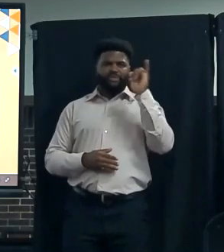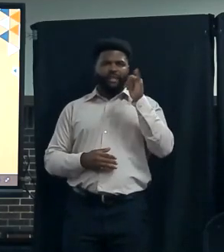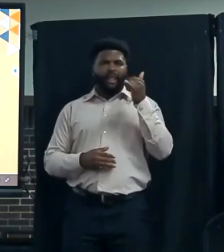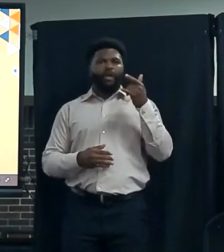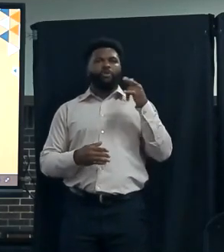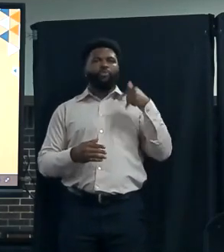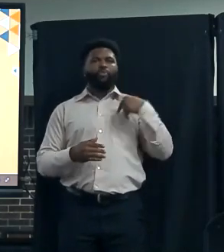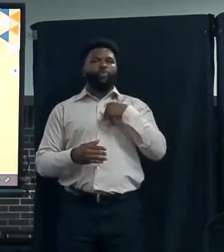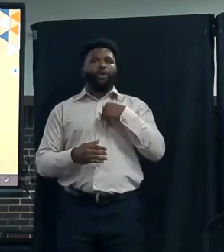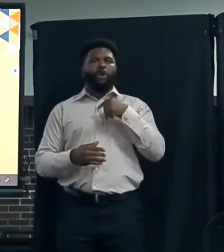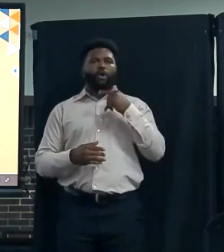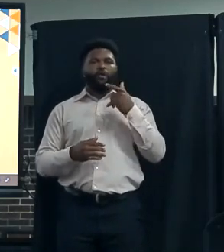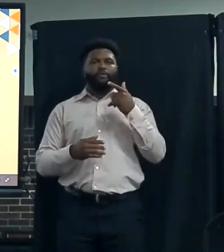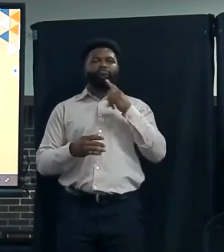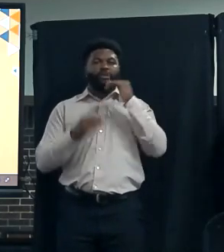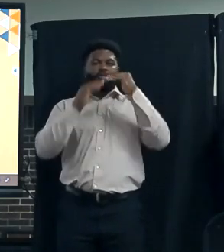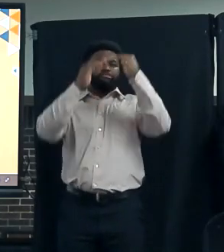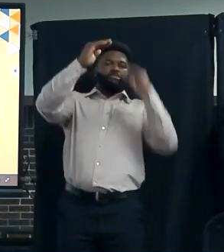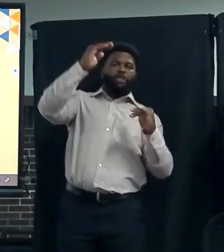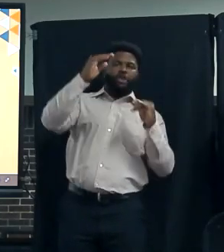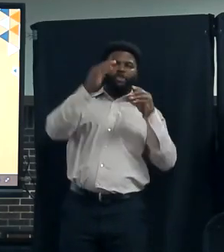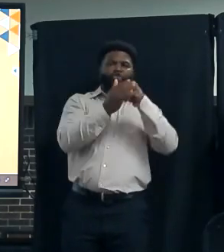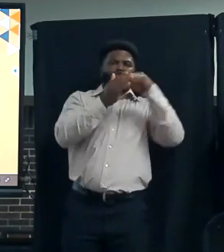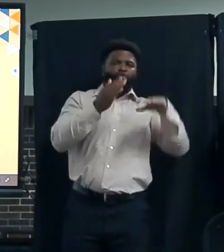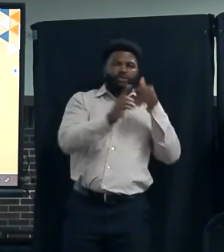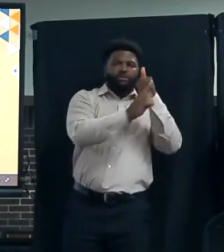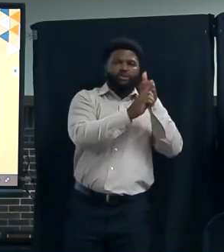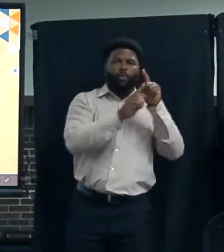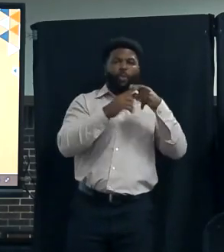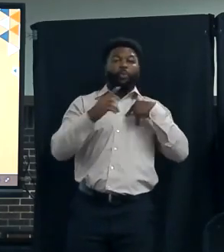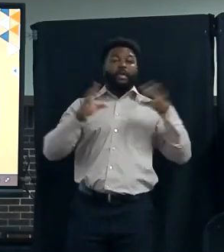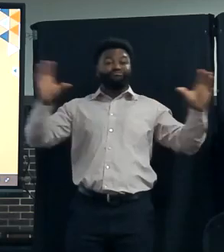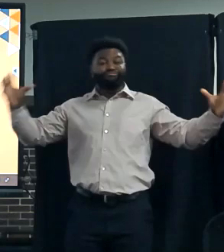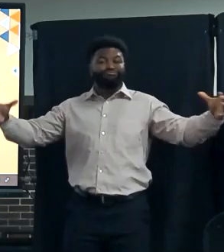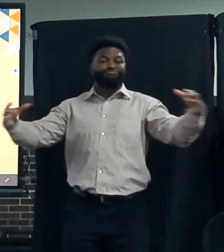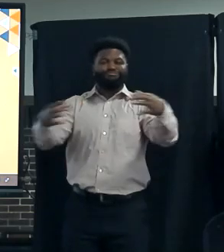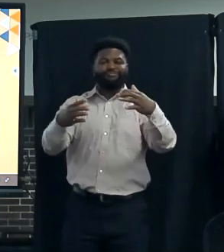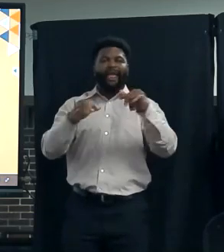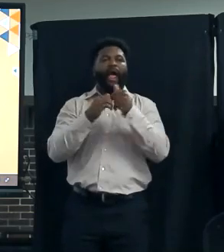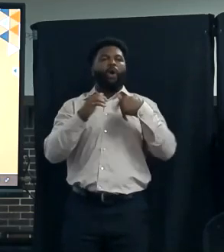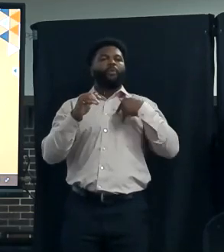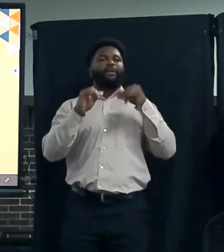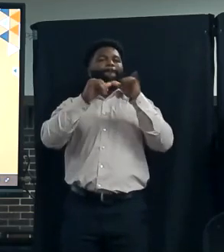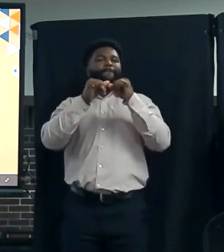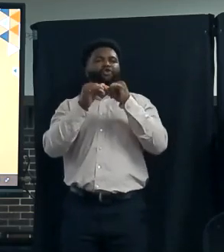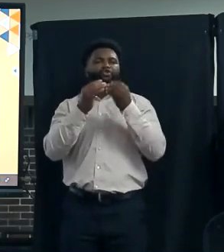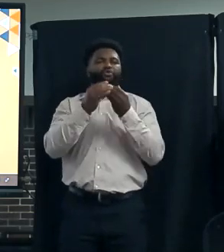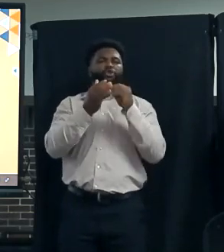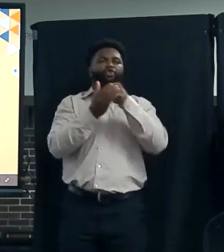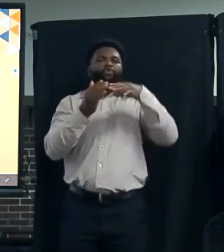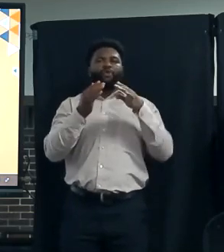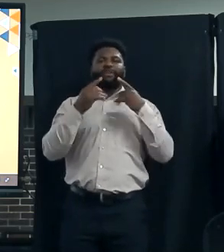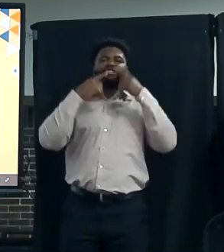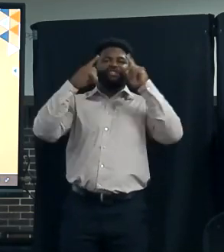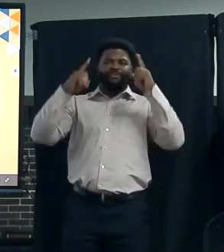students a disservice when we lump everybody together when measuring student achievement.